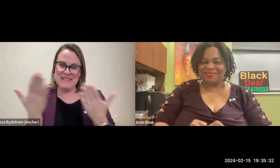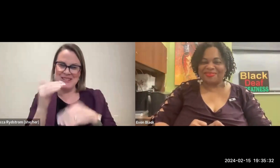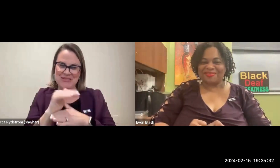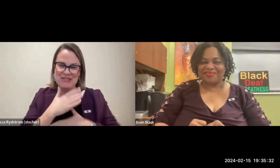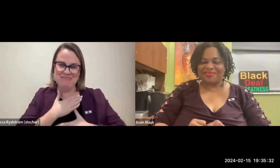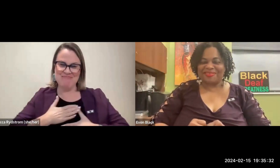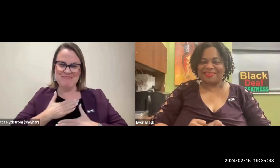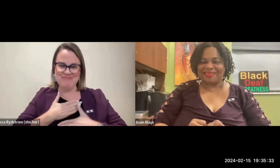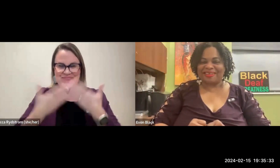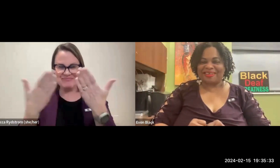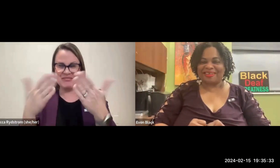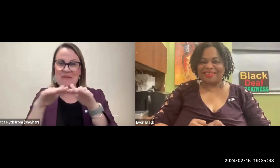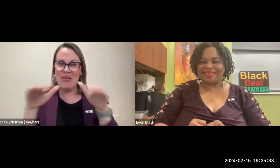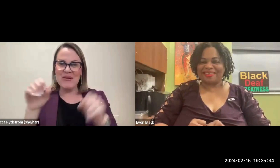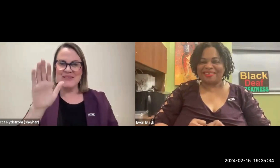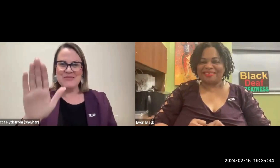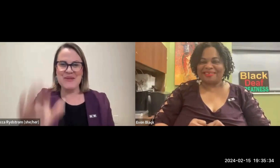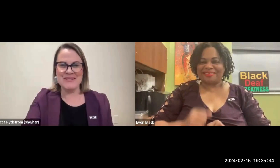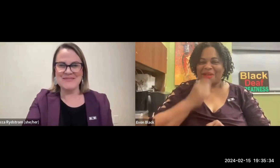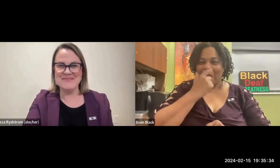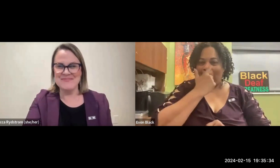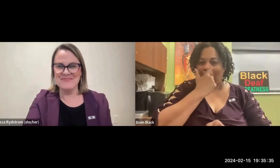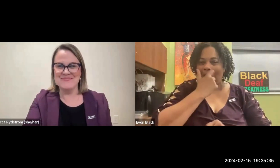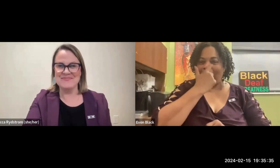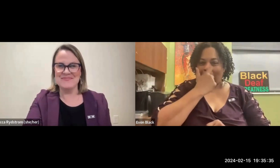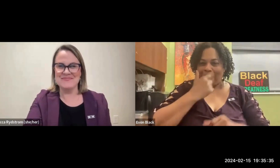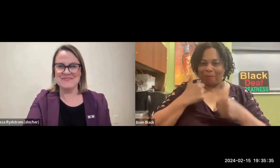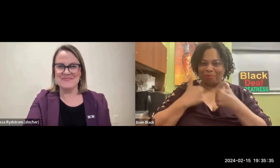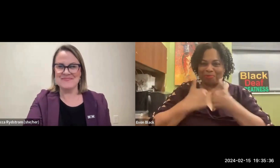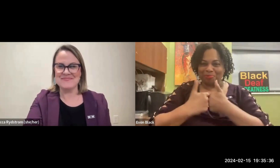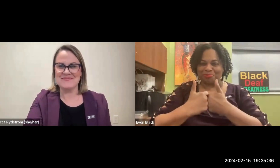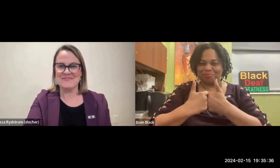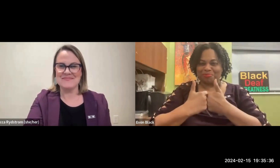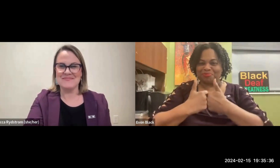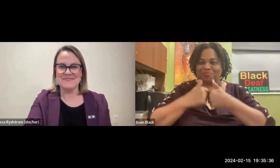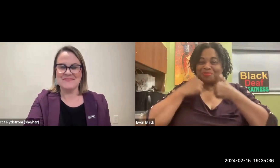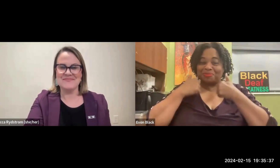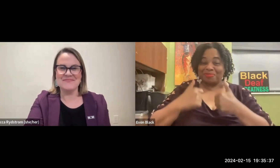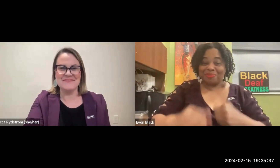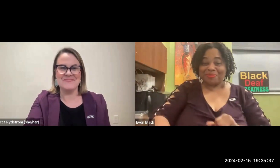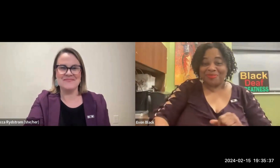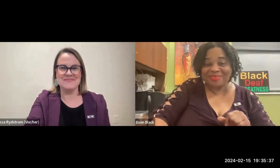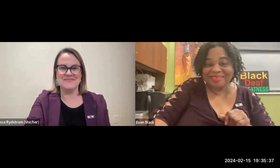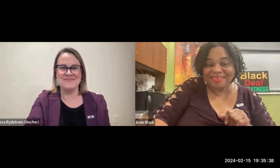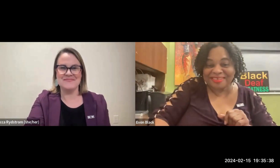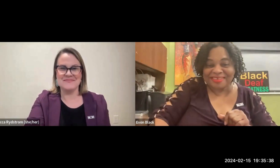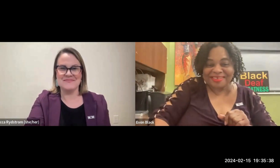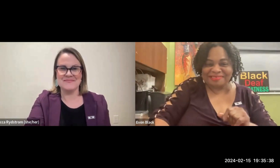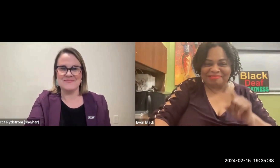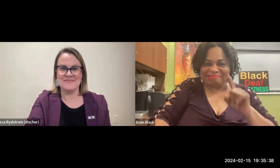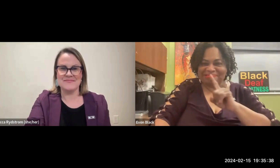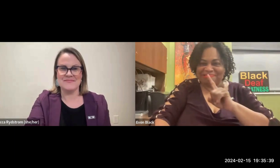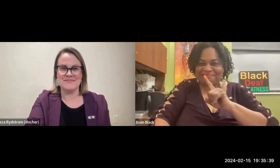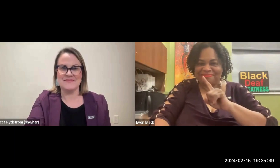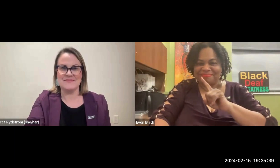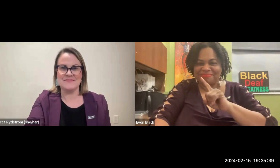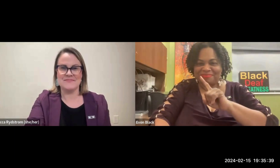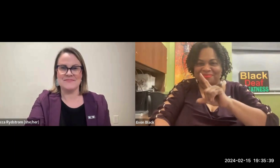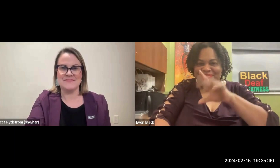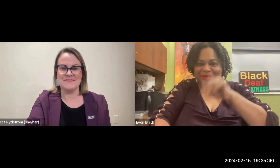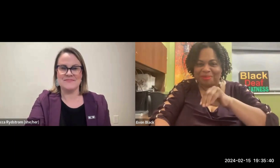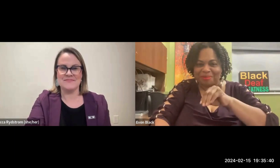Hello there. Well, thank you. Welcome. The floor is yours, Yvonne. Excellent.